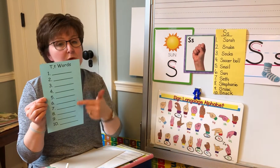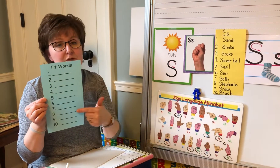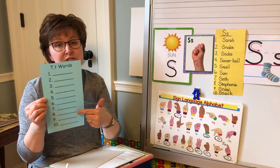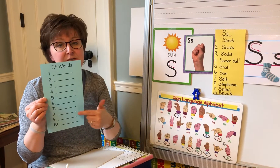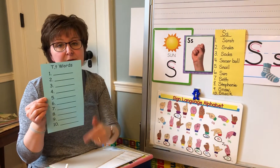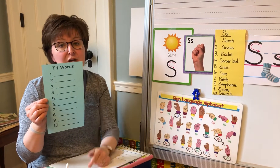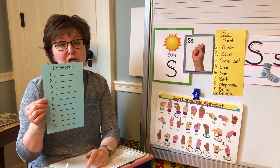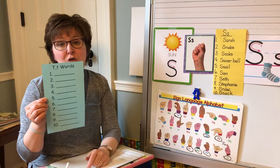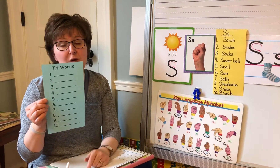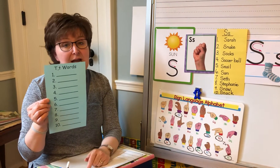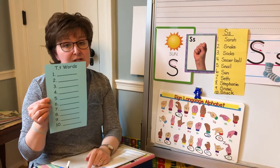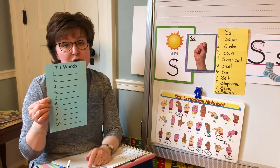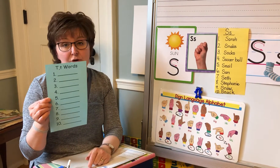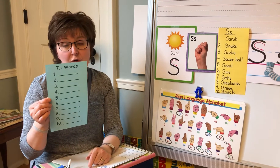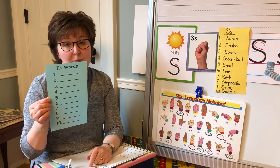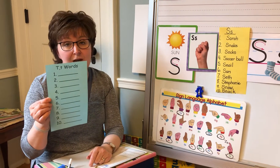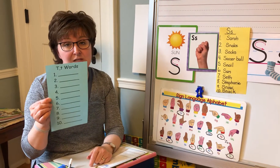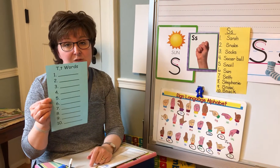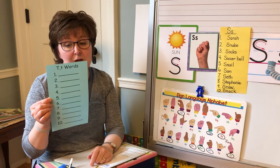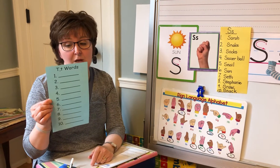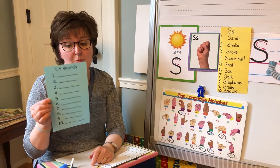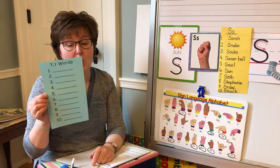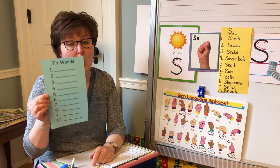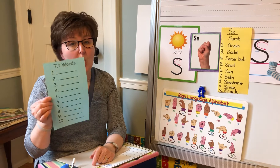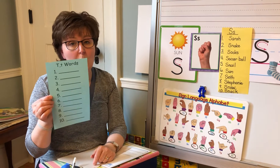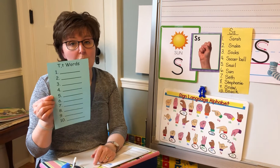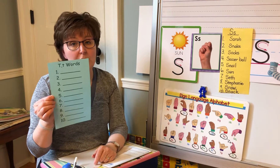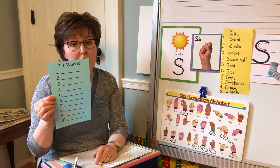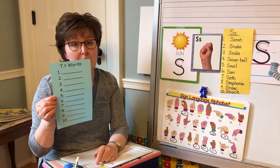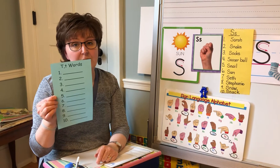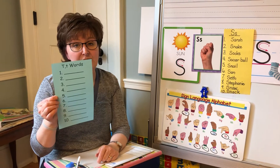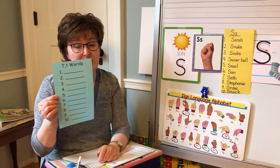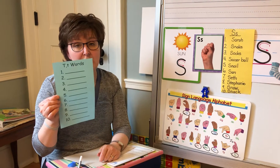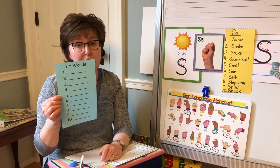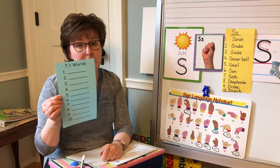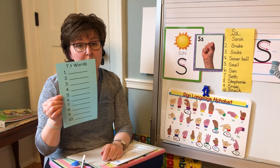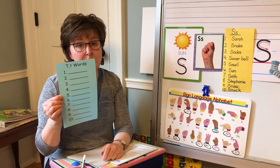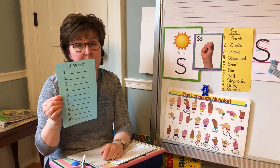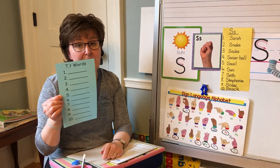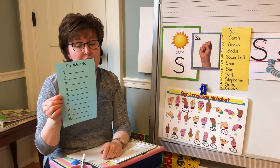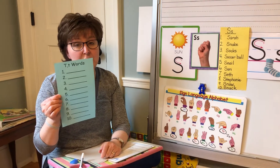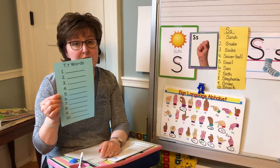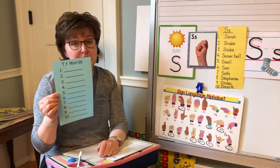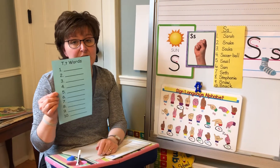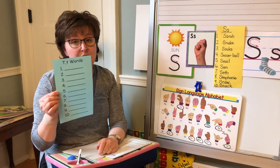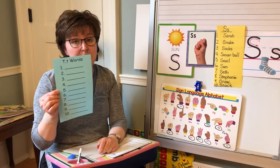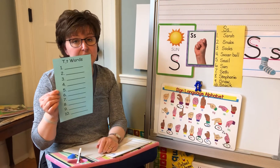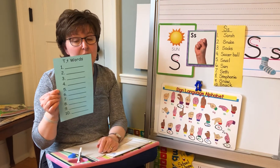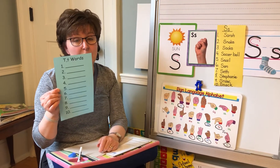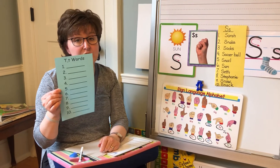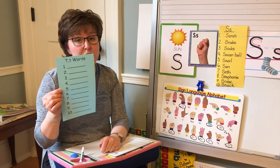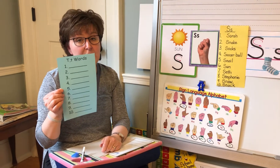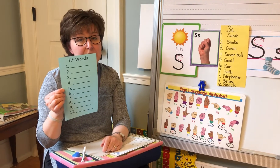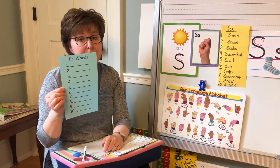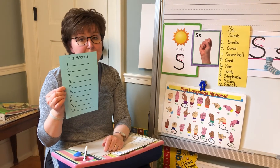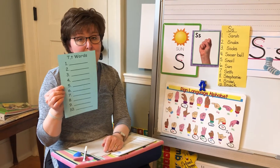words. You can ask your grown-up how to spell them, or they can write them, and you can think of them and tell them what to write,